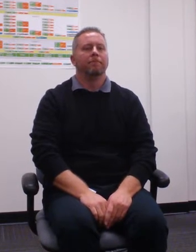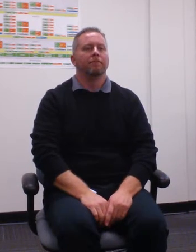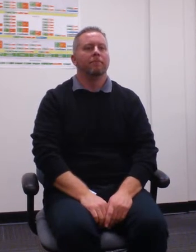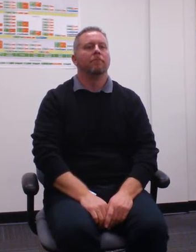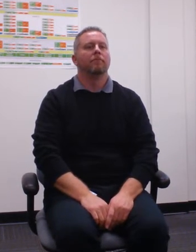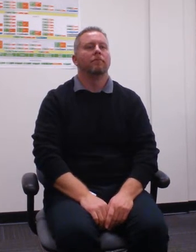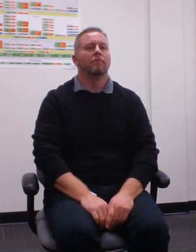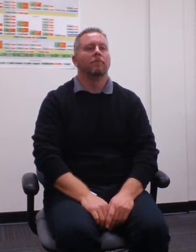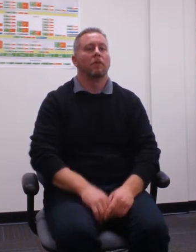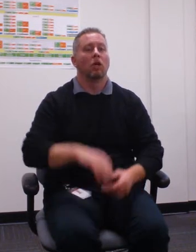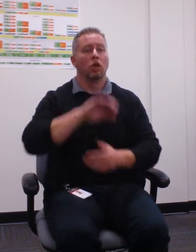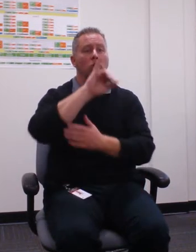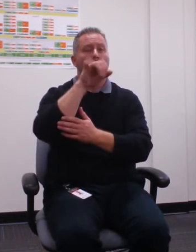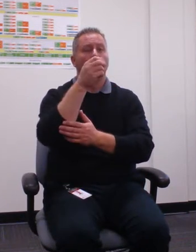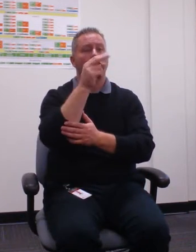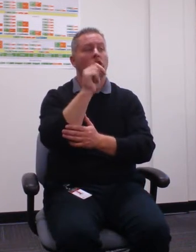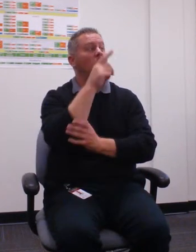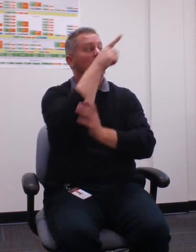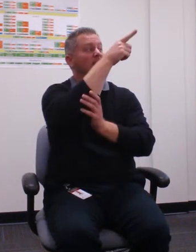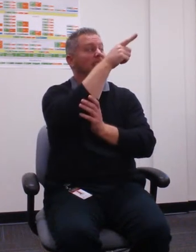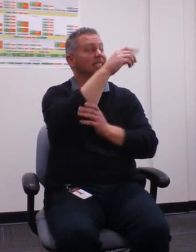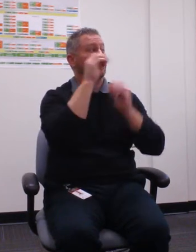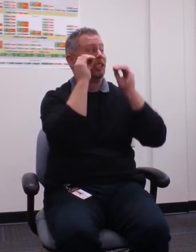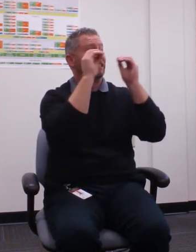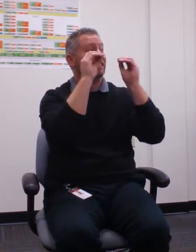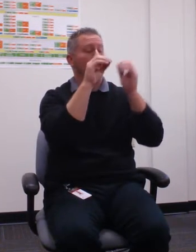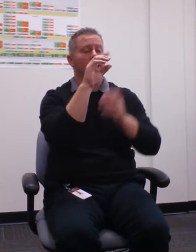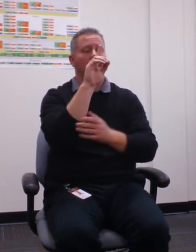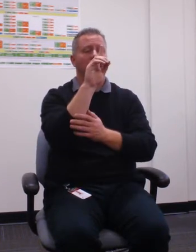John's teaching diesel engine.